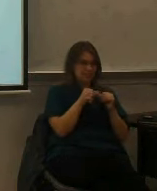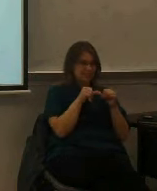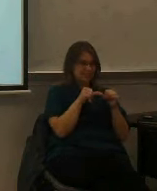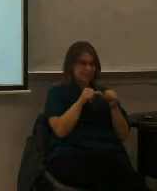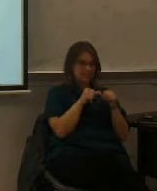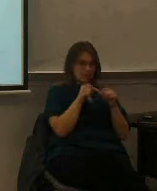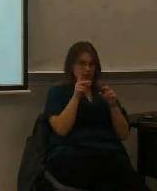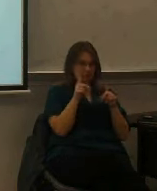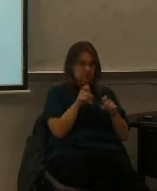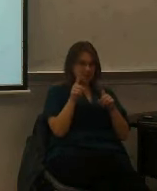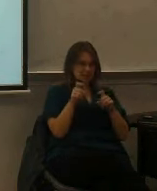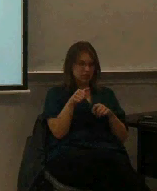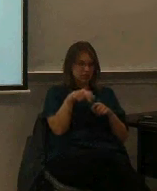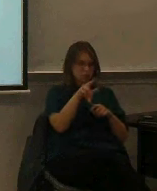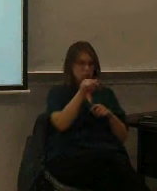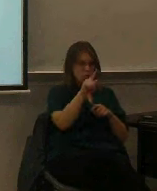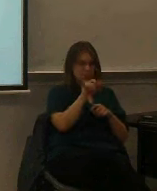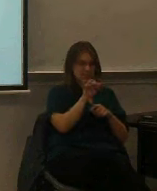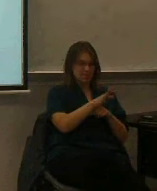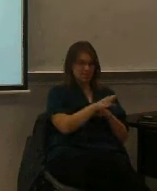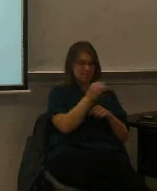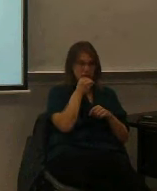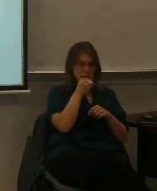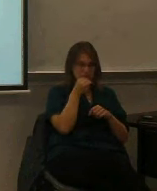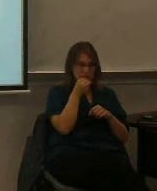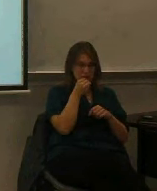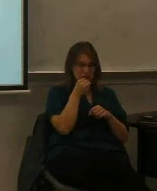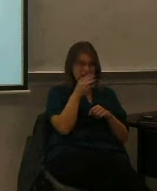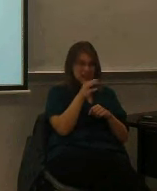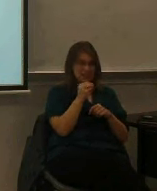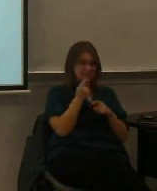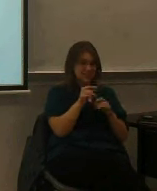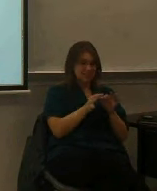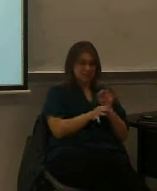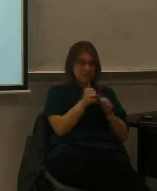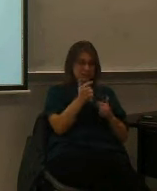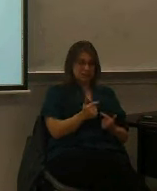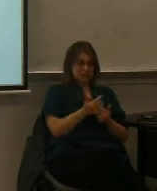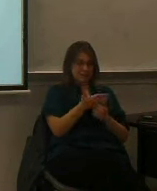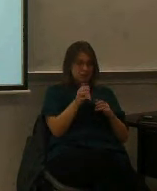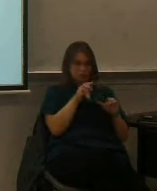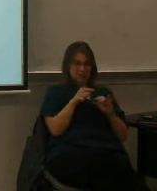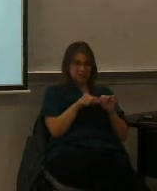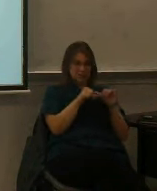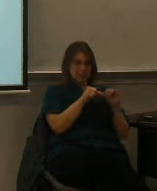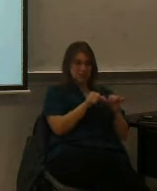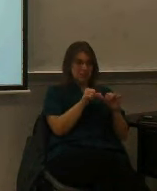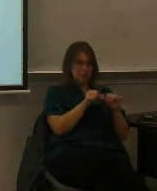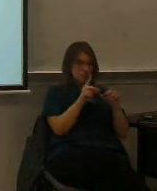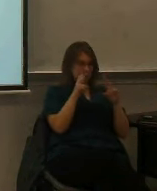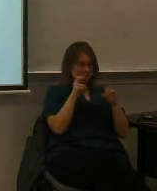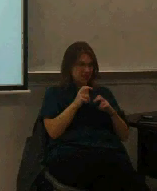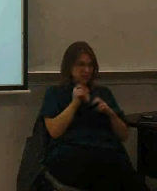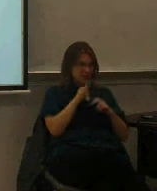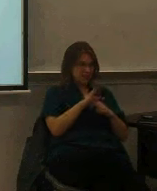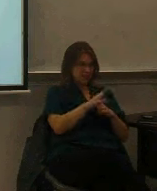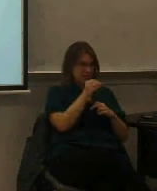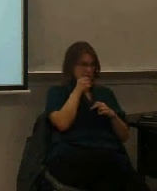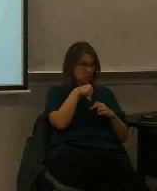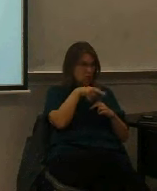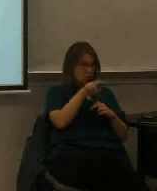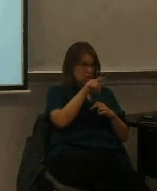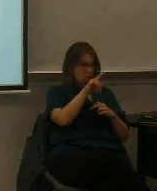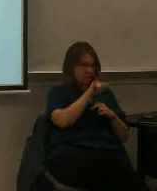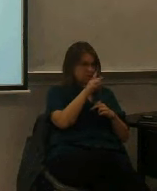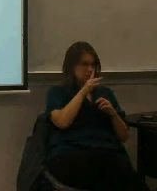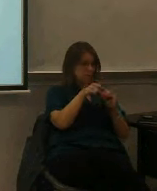continuously assessing the quality of the food that it has. And even the simplest organisms do this continual assessment of the quality of the food. So we